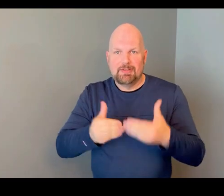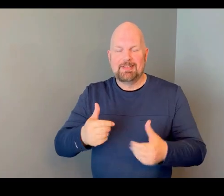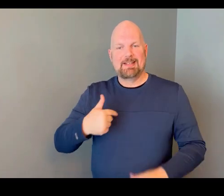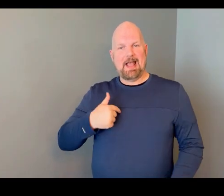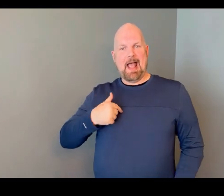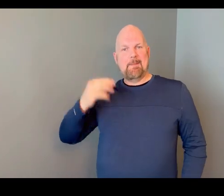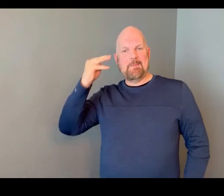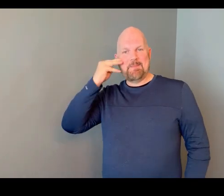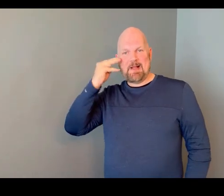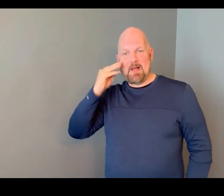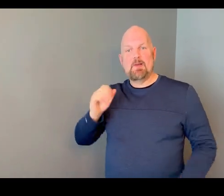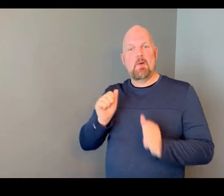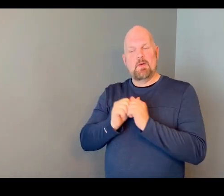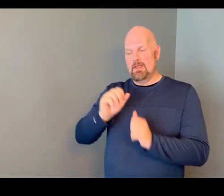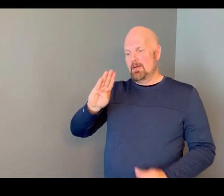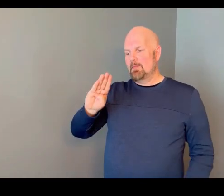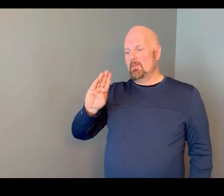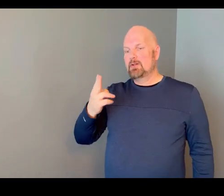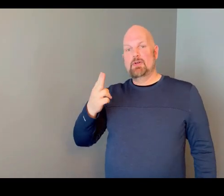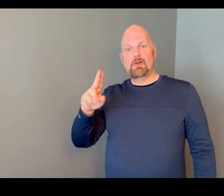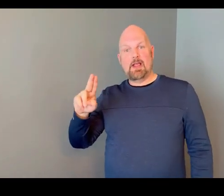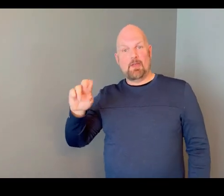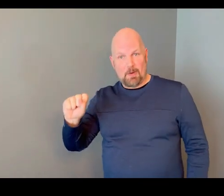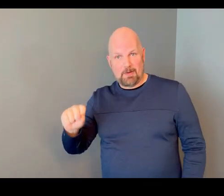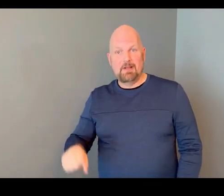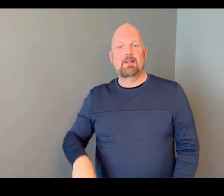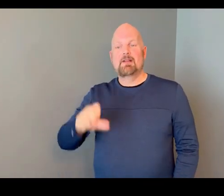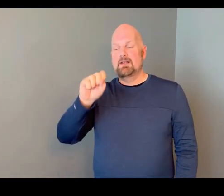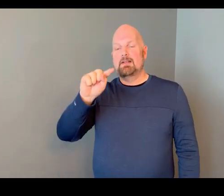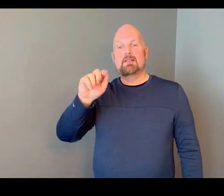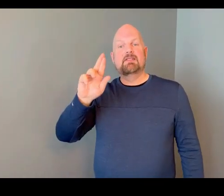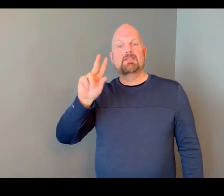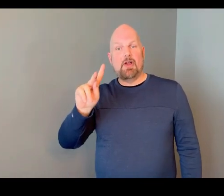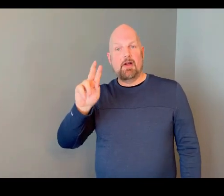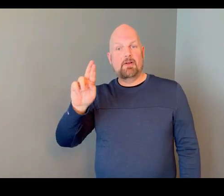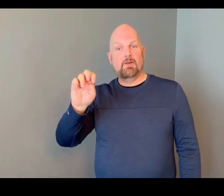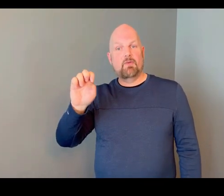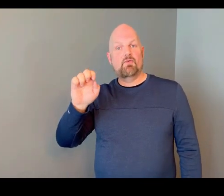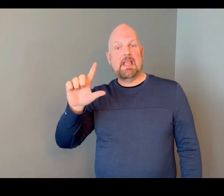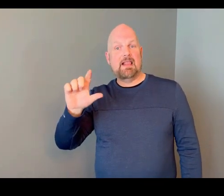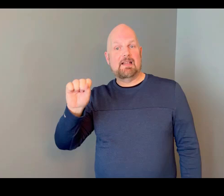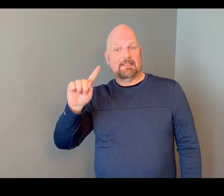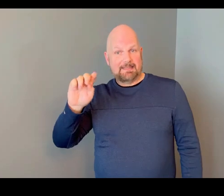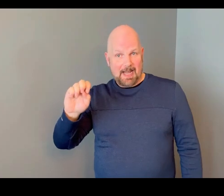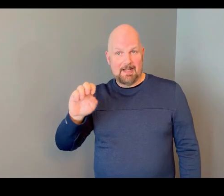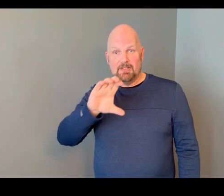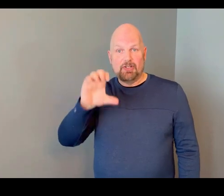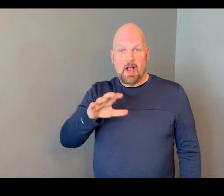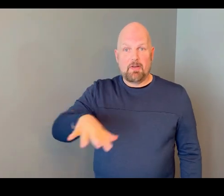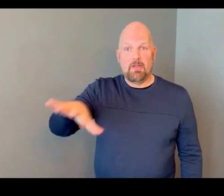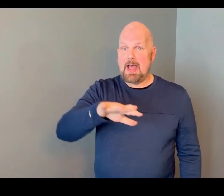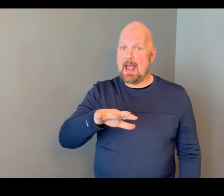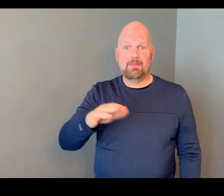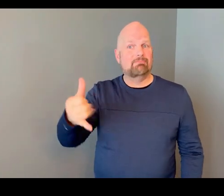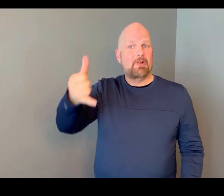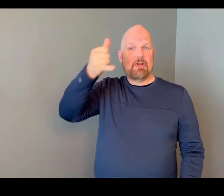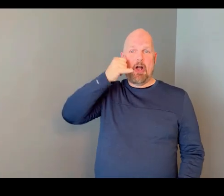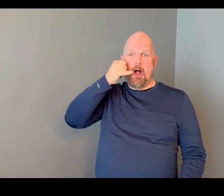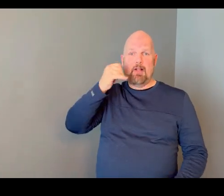with Berkshire Hathaway HomeServices and Starck Real Estate right here in Chicagoland. I'm just a phone call away or a text